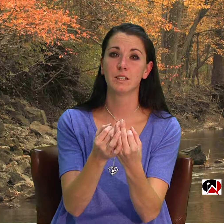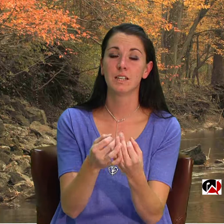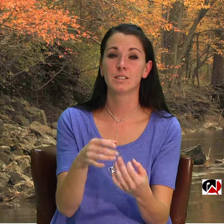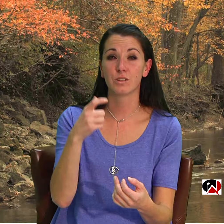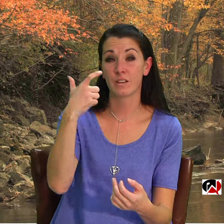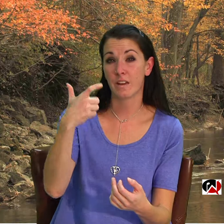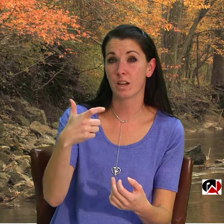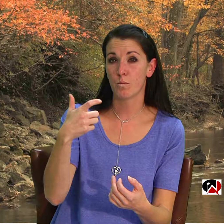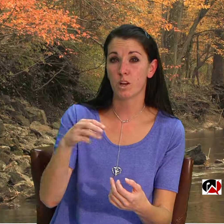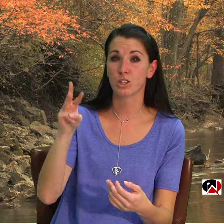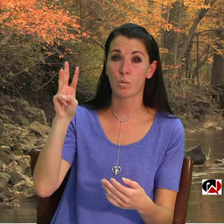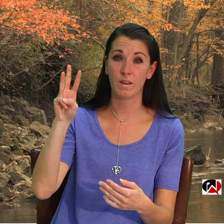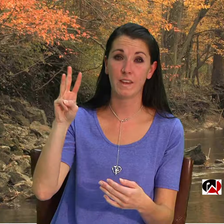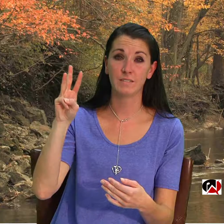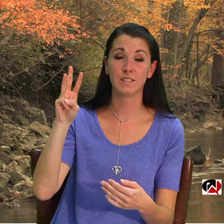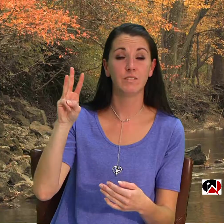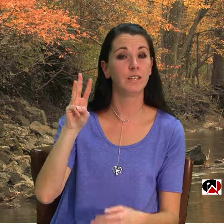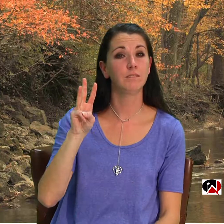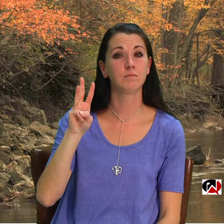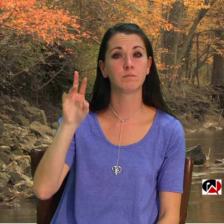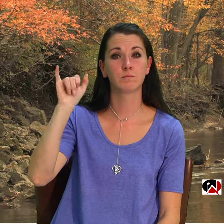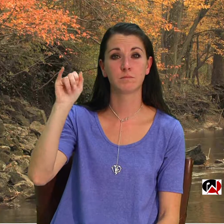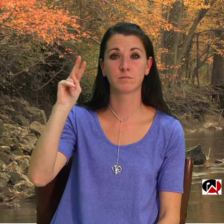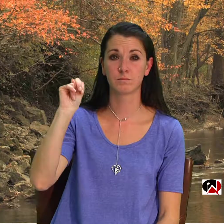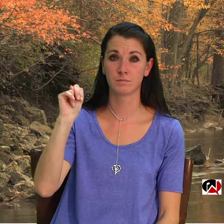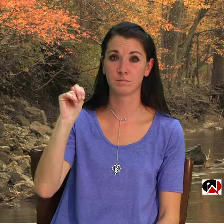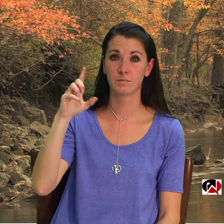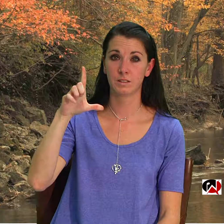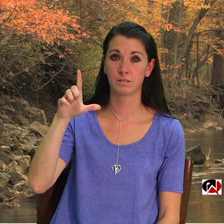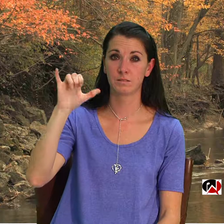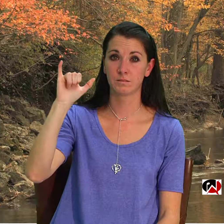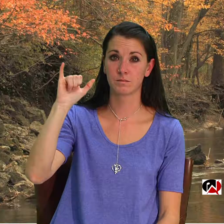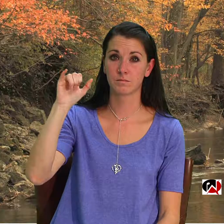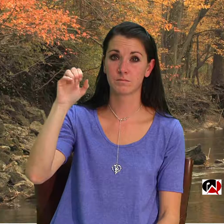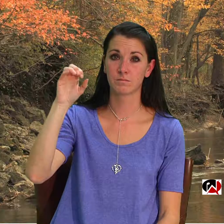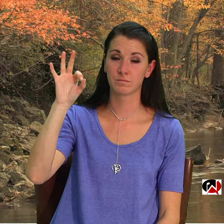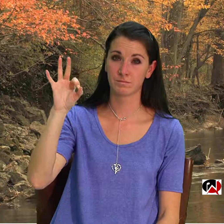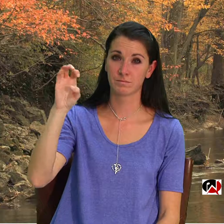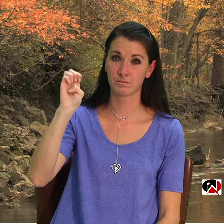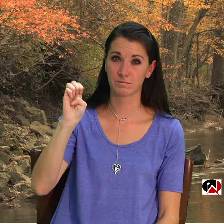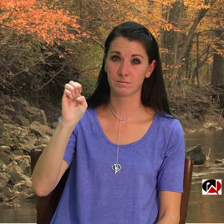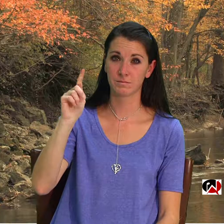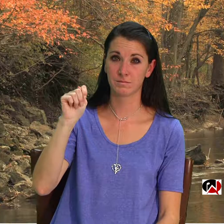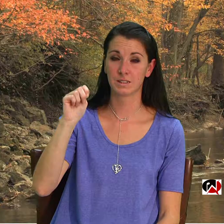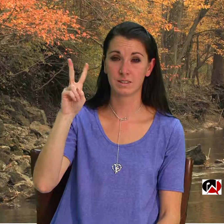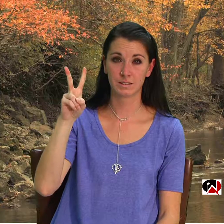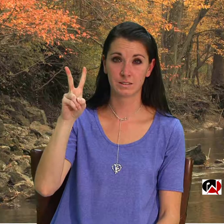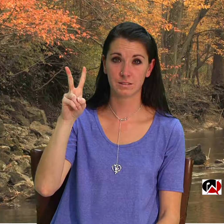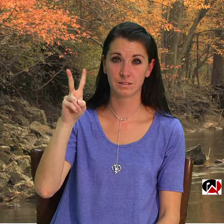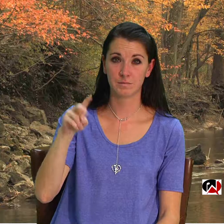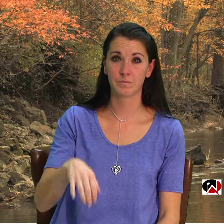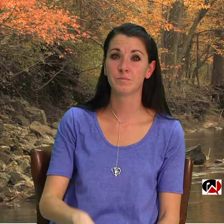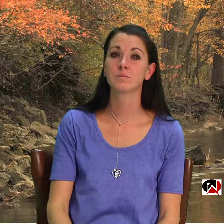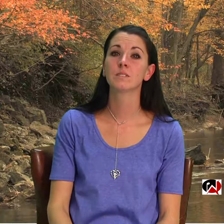for watching today, and please share with your friends and your family so that they can watch on Win Life